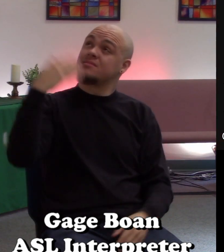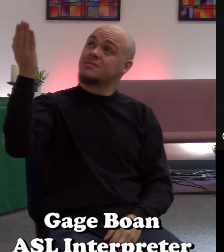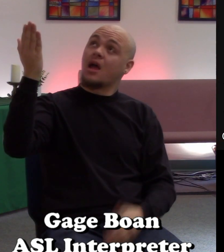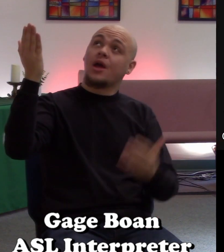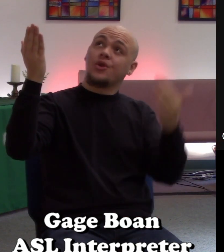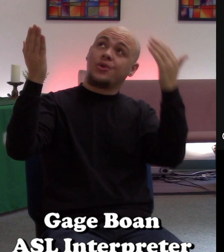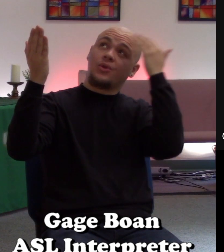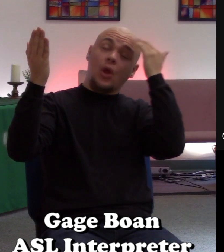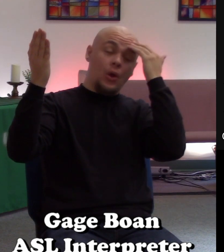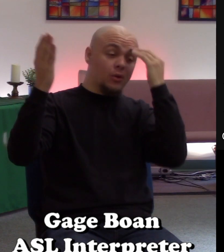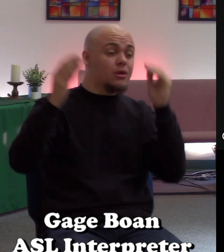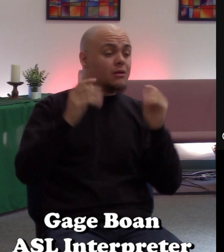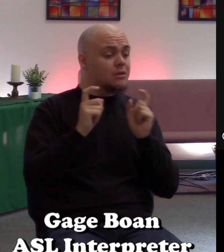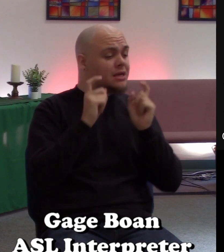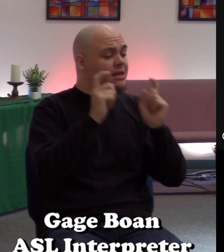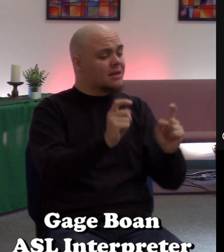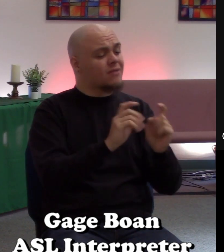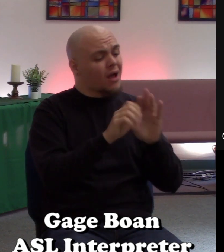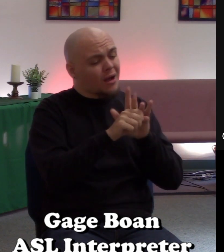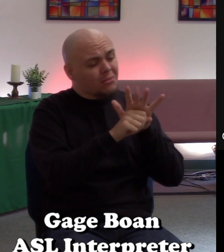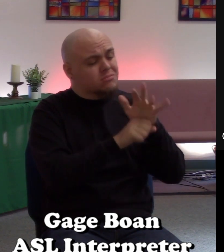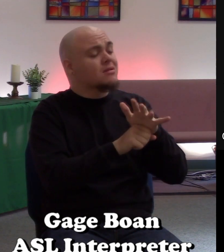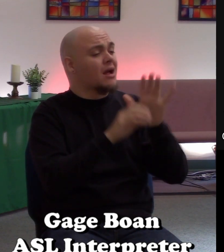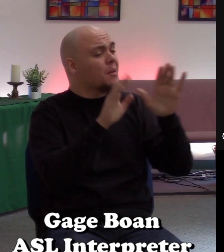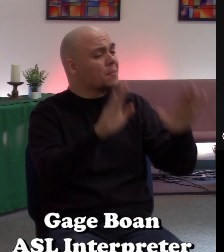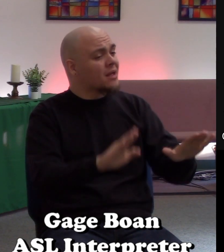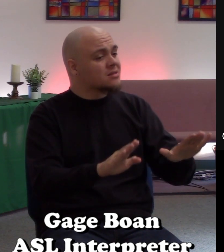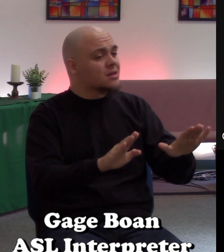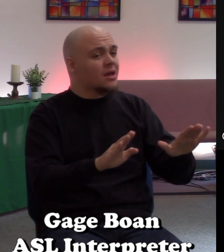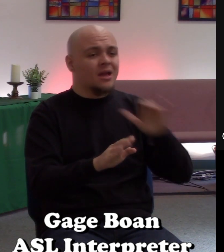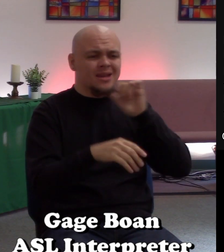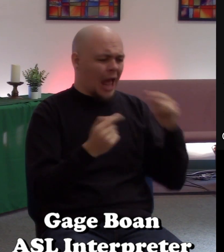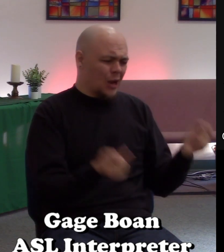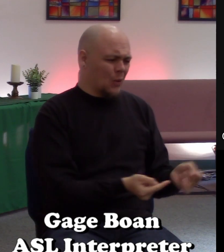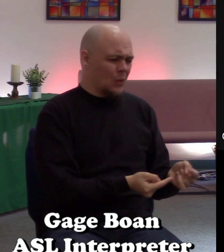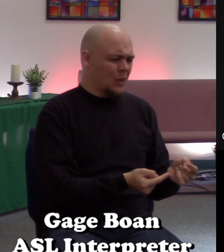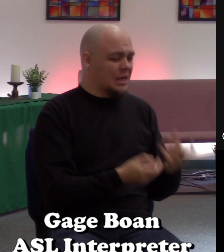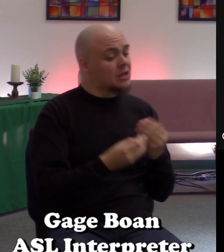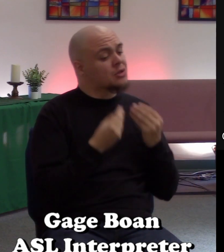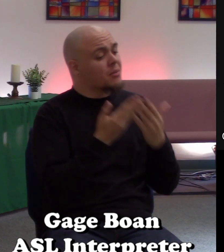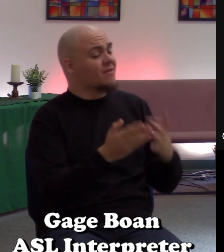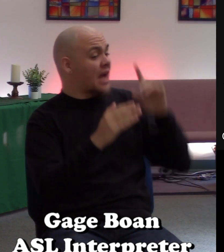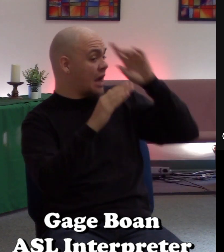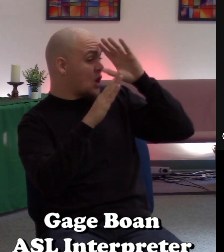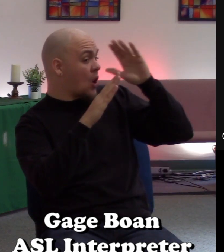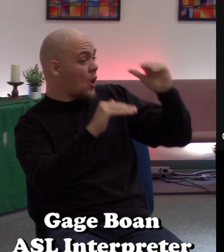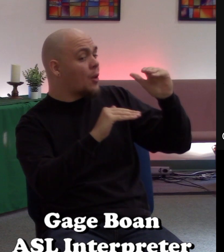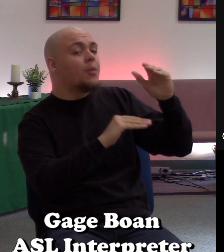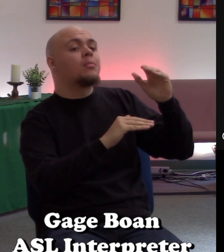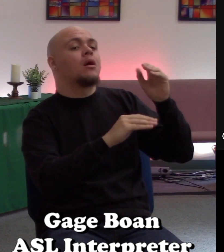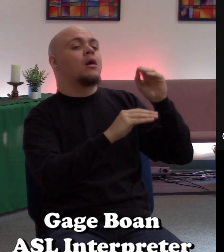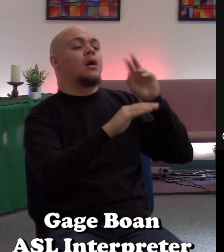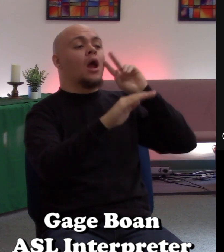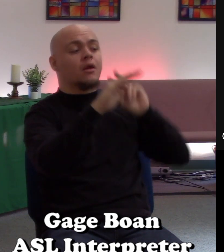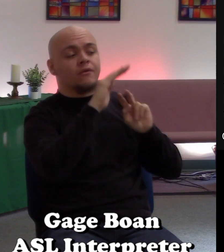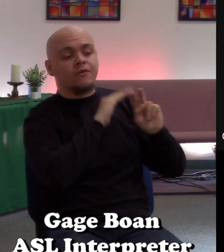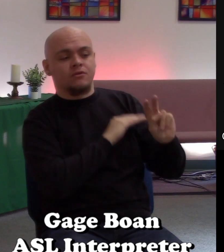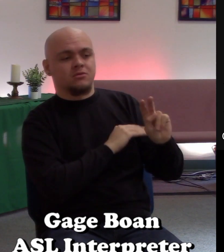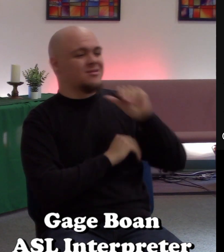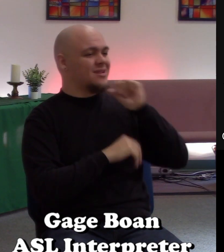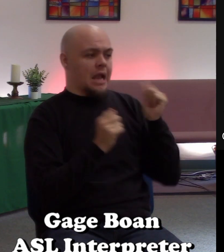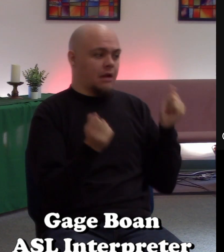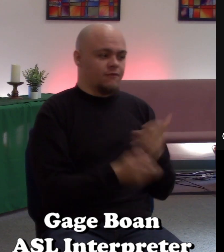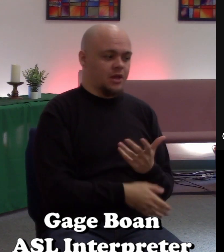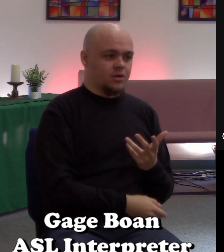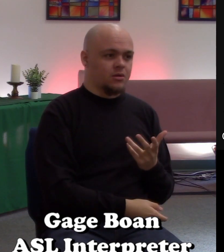For I know the plans I have for you, declares the Lord. Plans to prosper you and not to harm you. Plans to give you hope